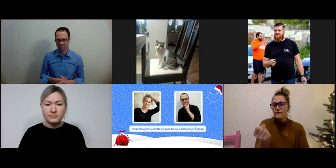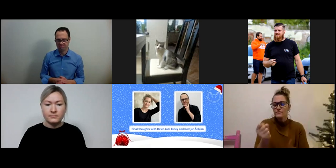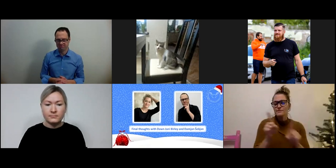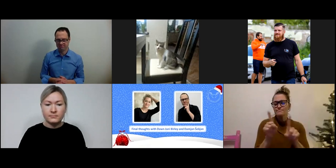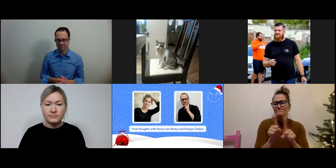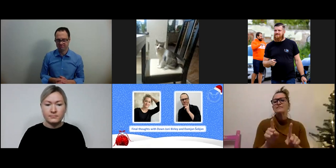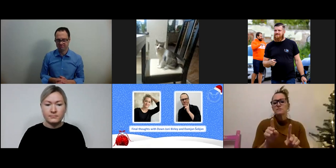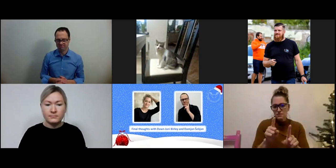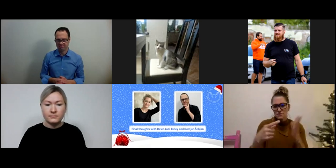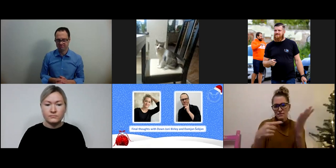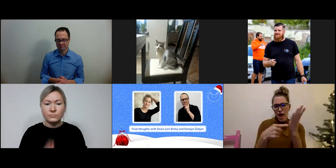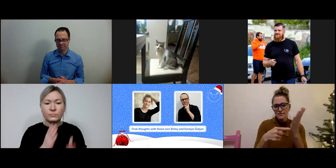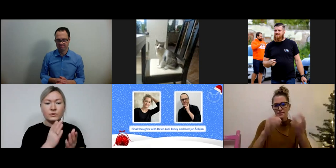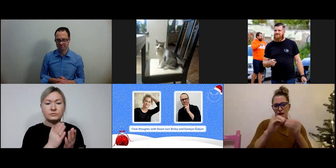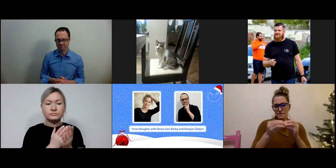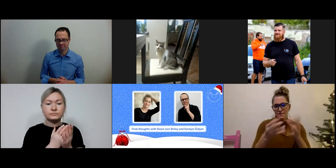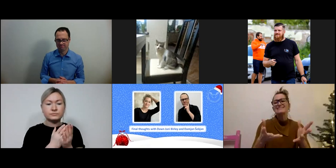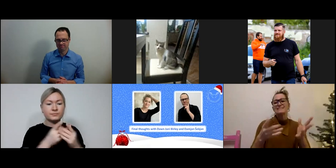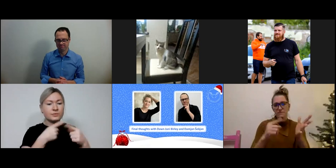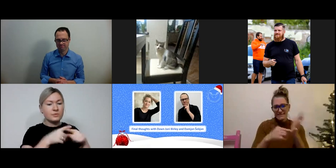and the like. However,